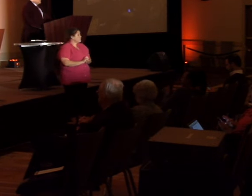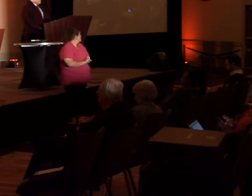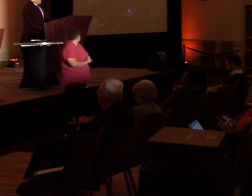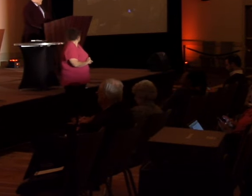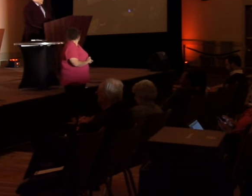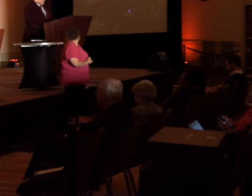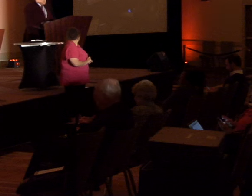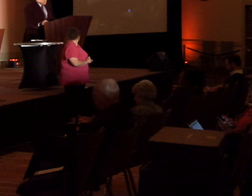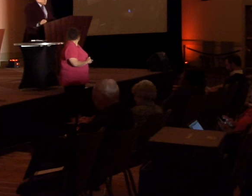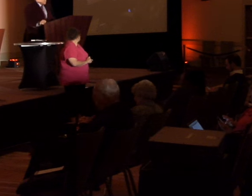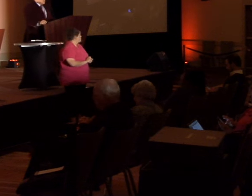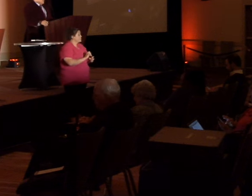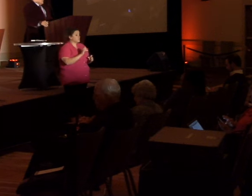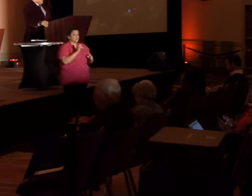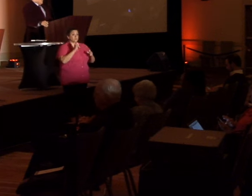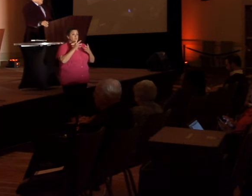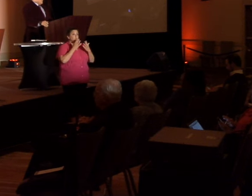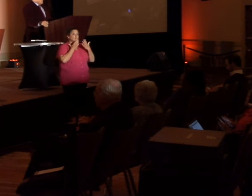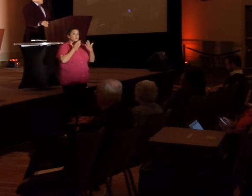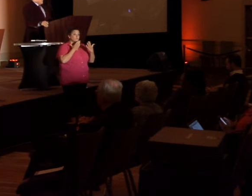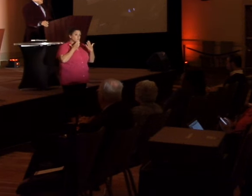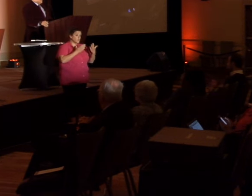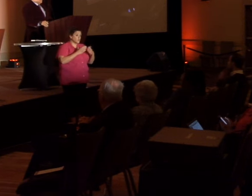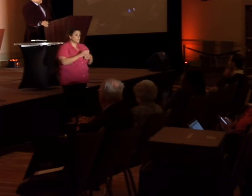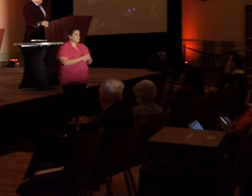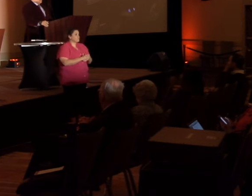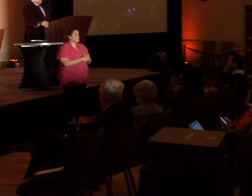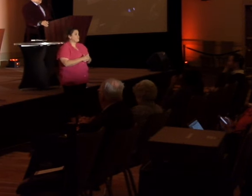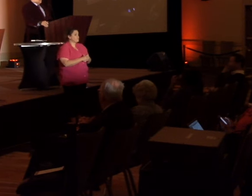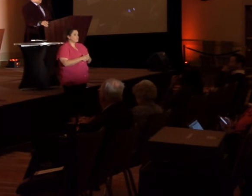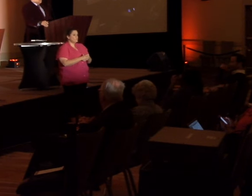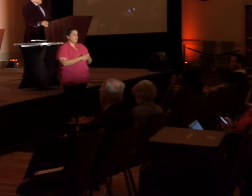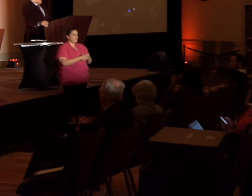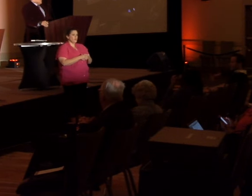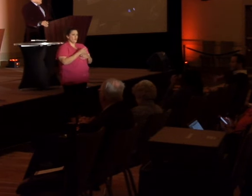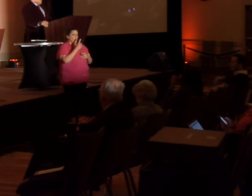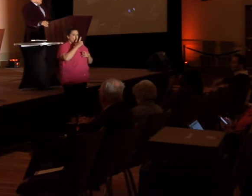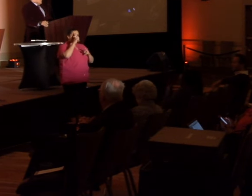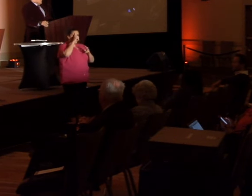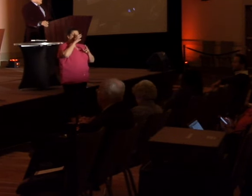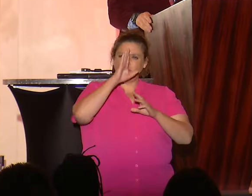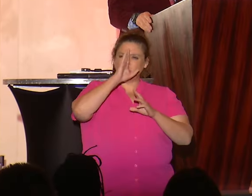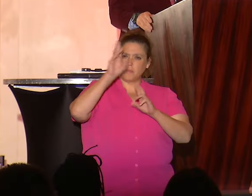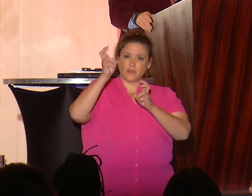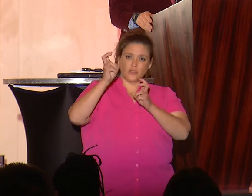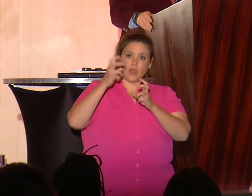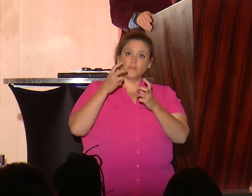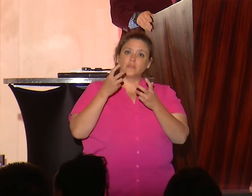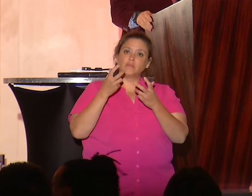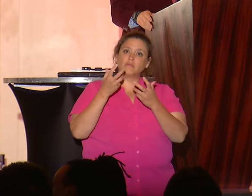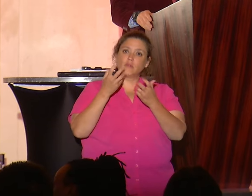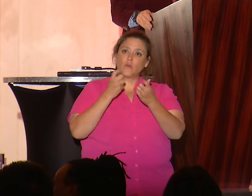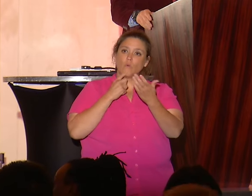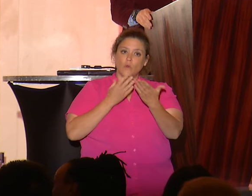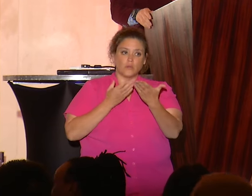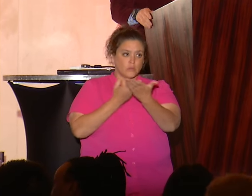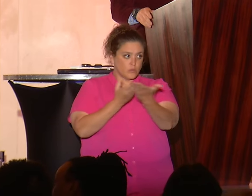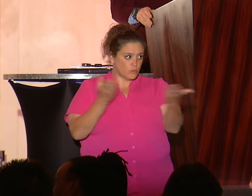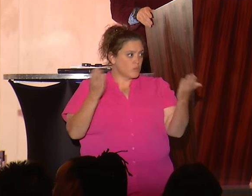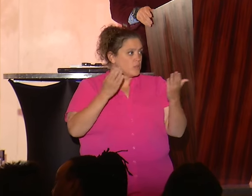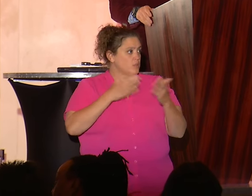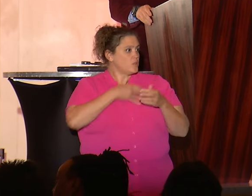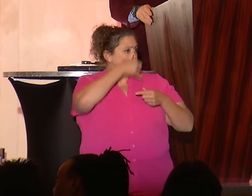Thank you. Thank you. One of the themes that I'm trying to present to my brother and